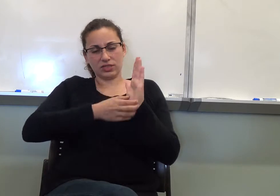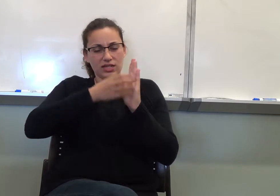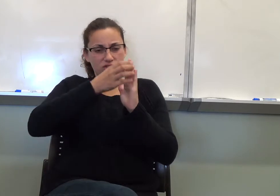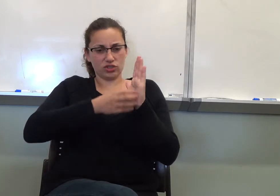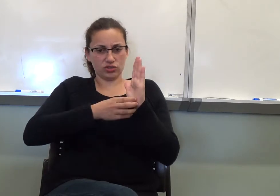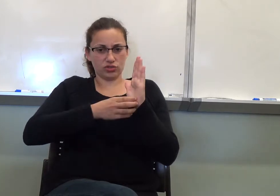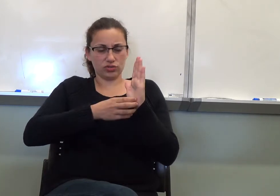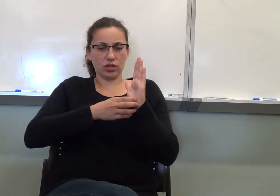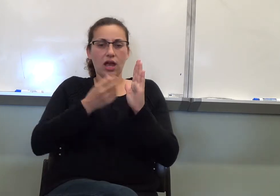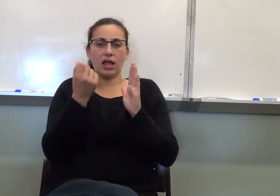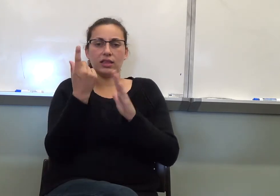sheets so that.